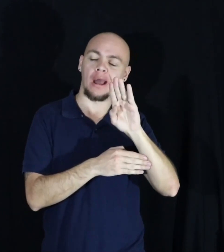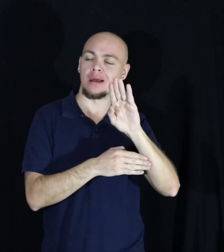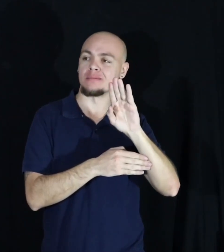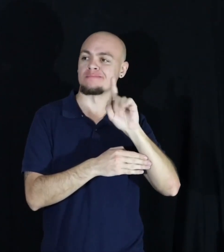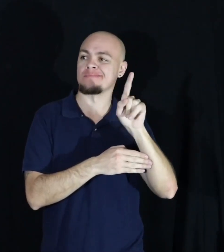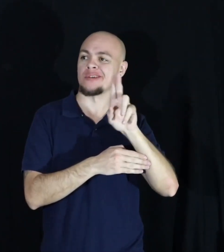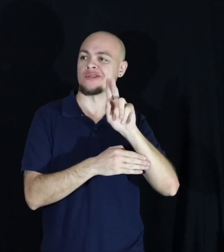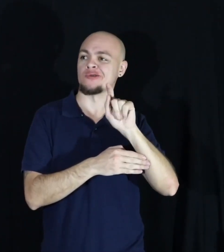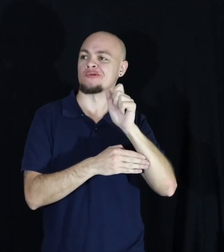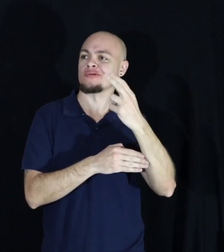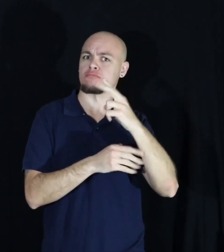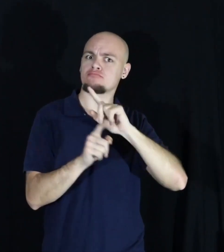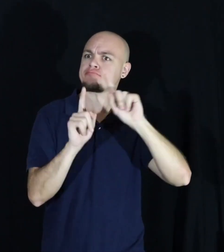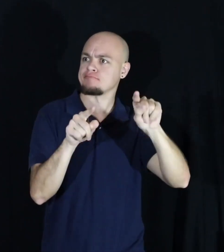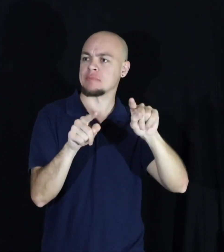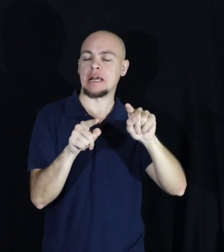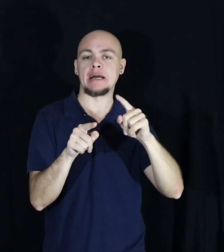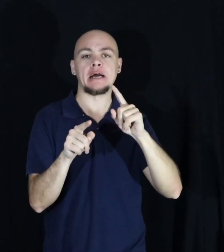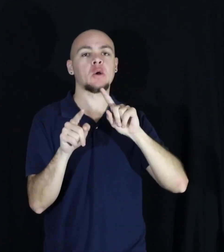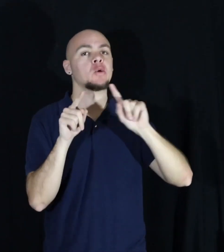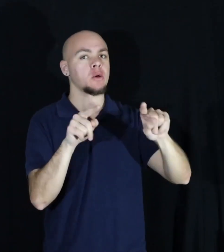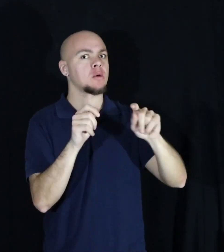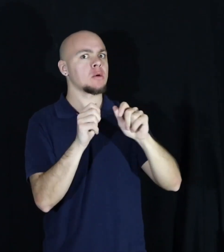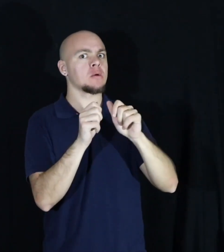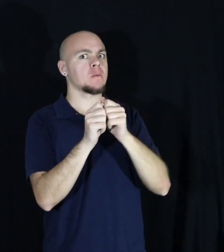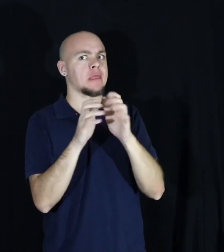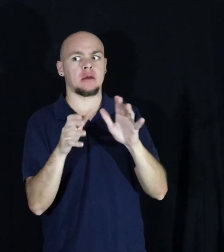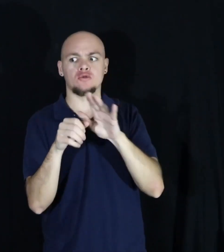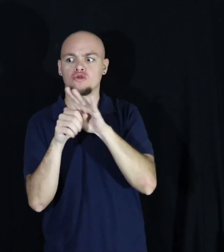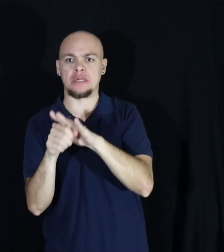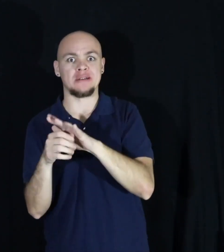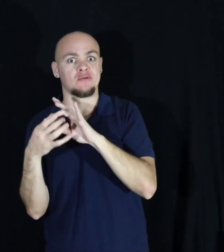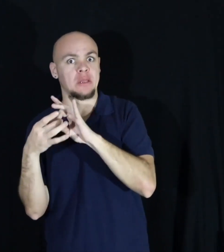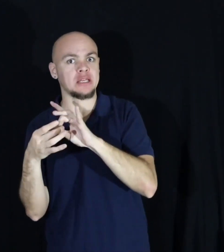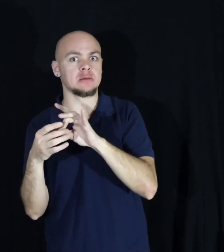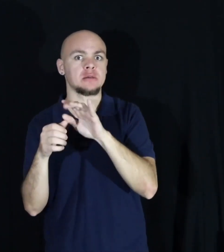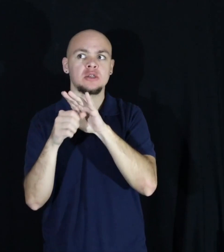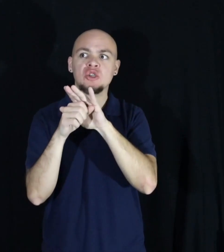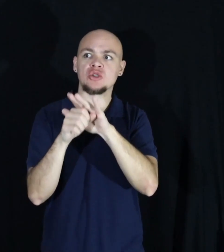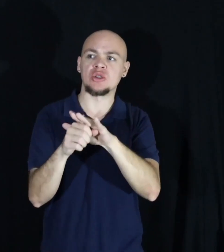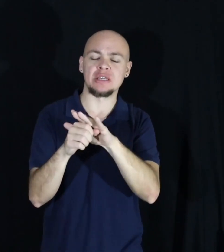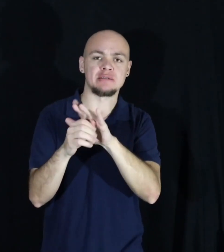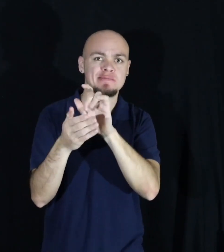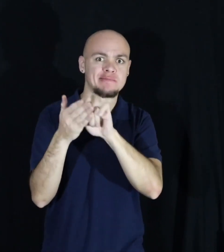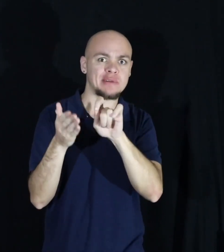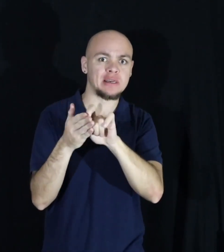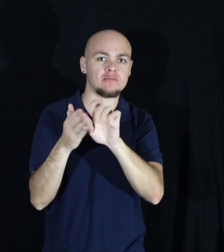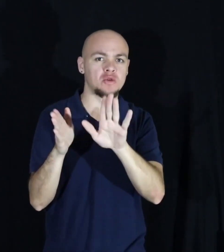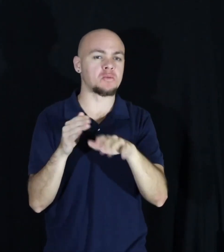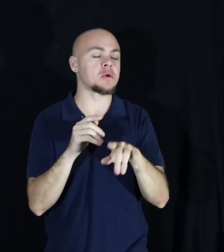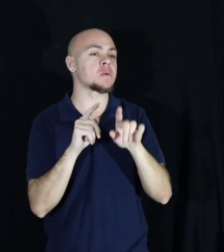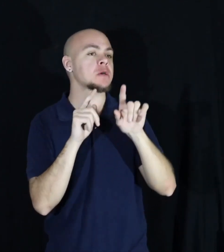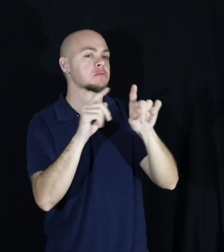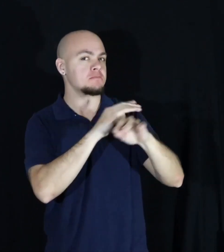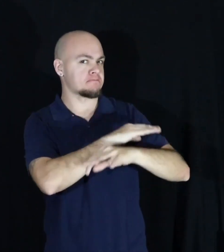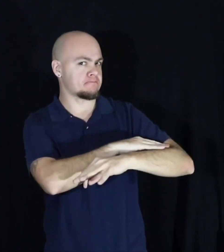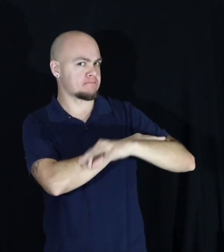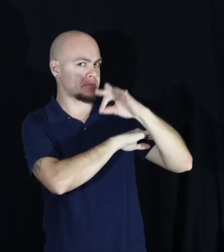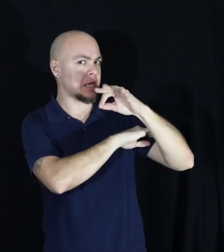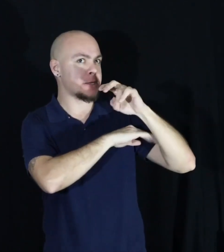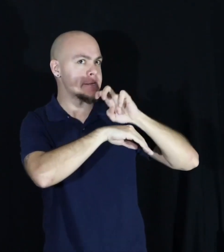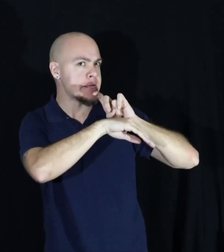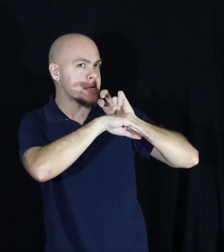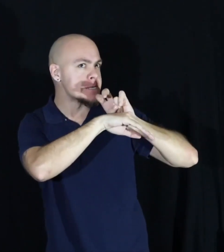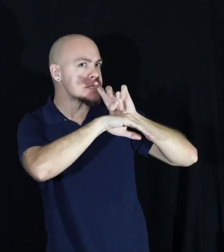not thinking about the stress of school or relationships. We hiked to Delicate Arch at sunrise. As we crested